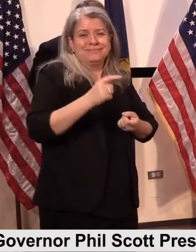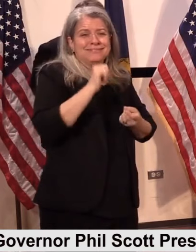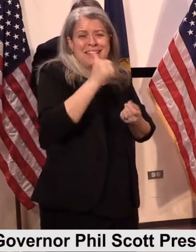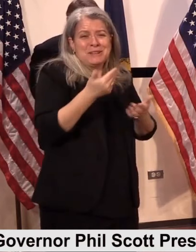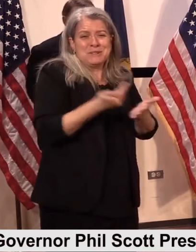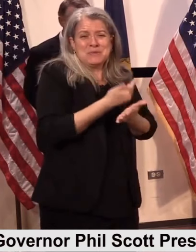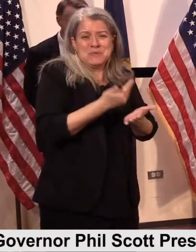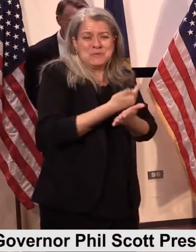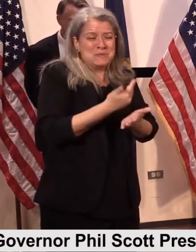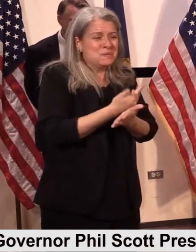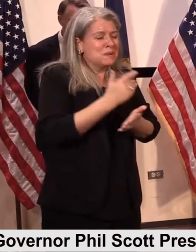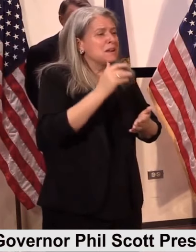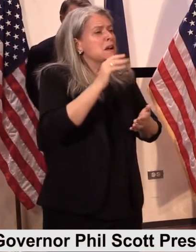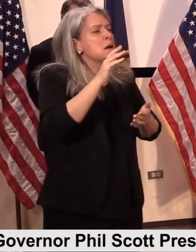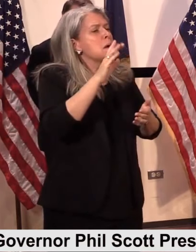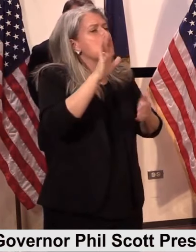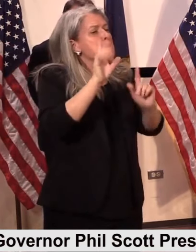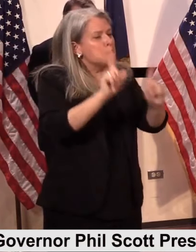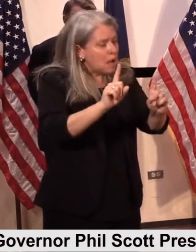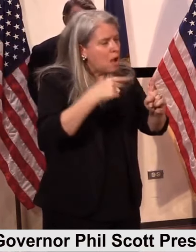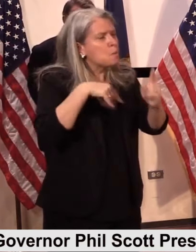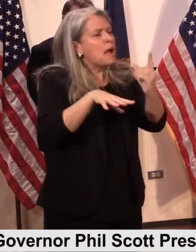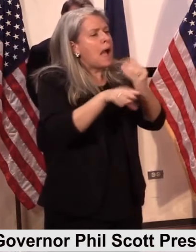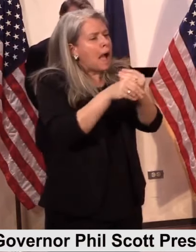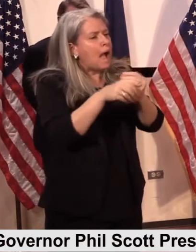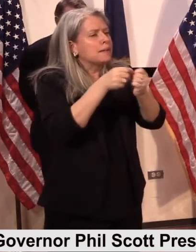guidelines that increase